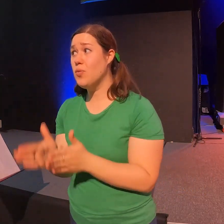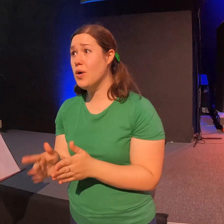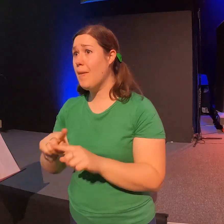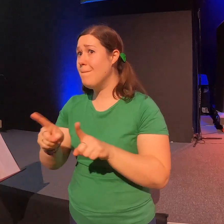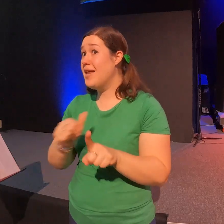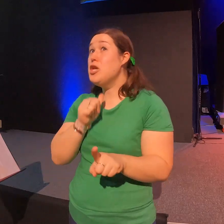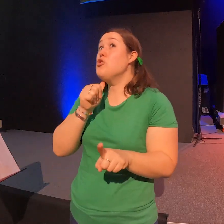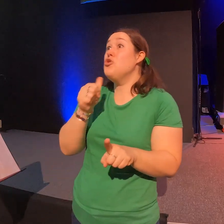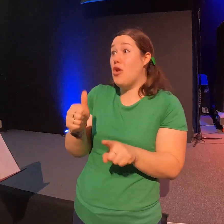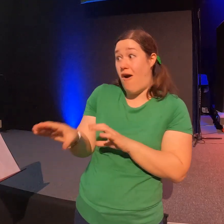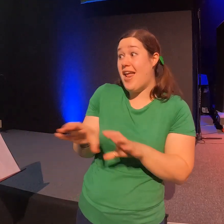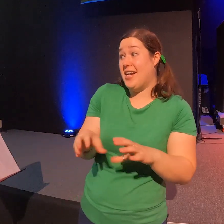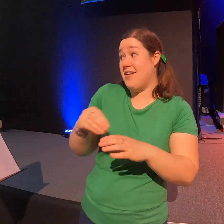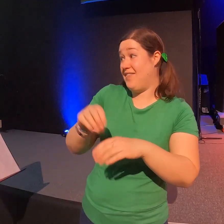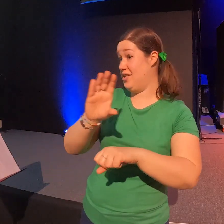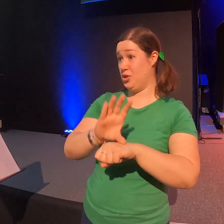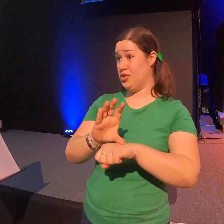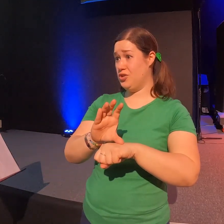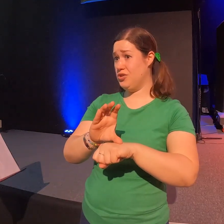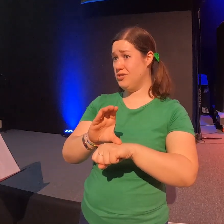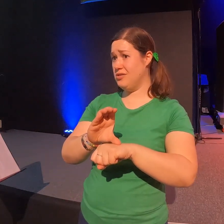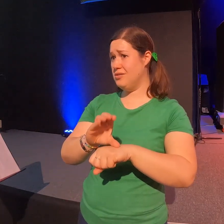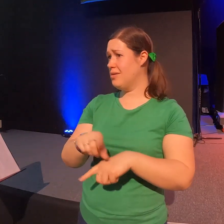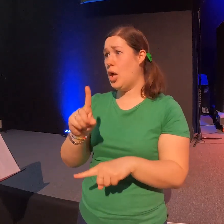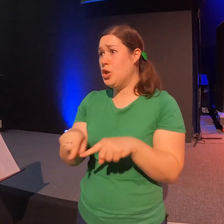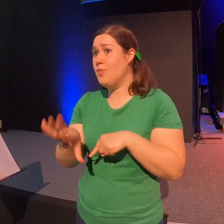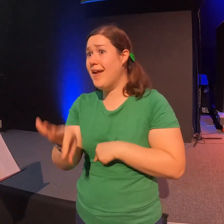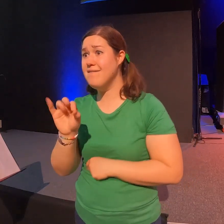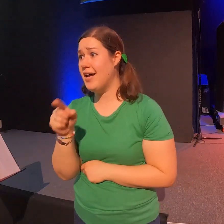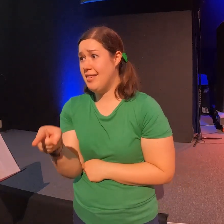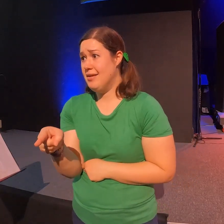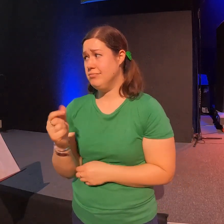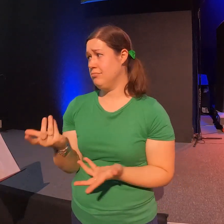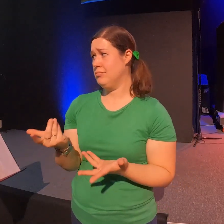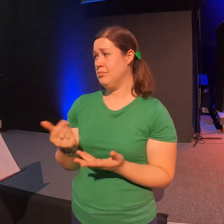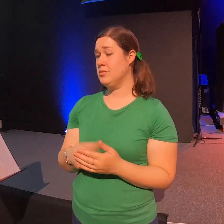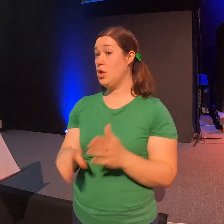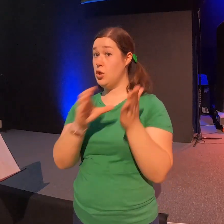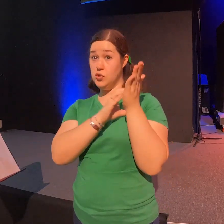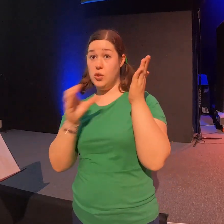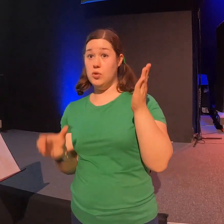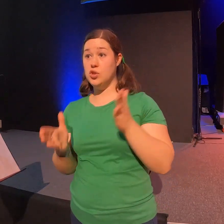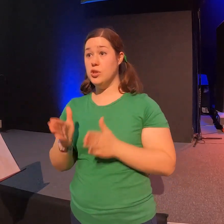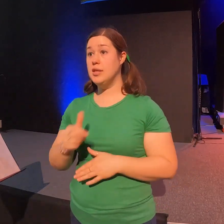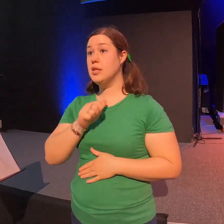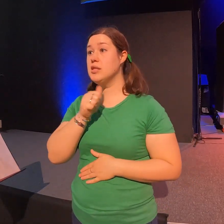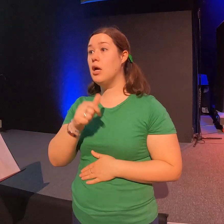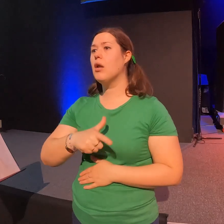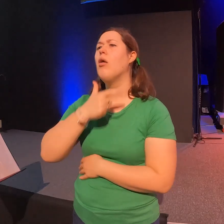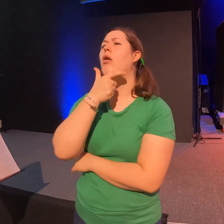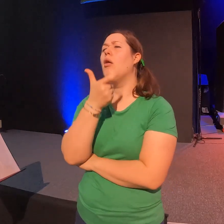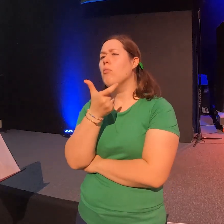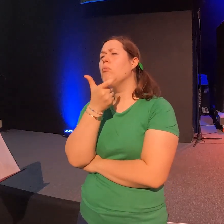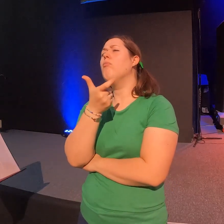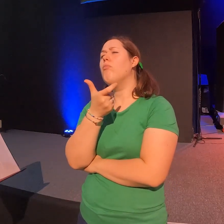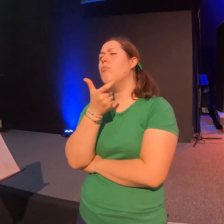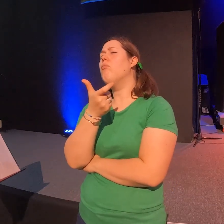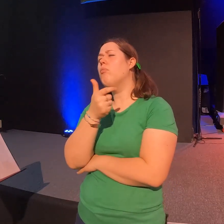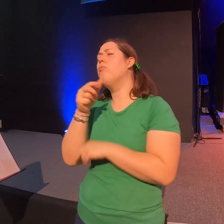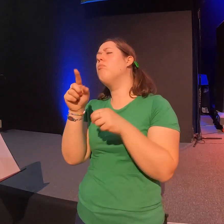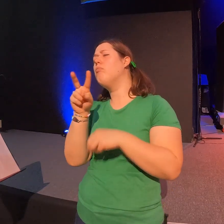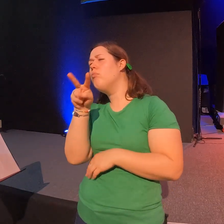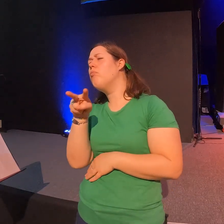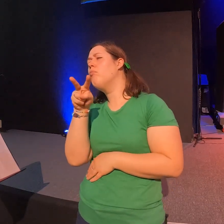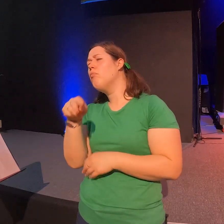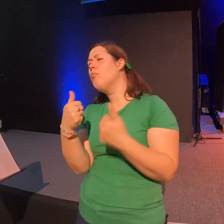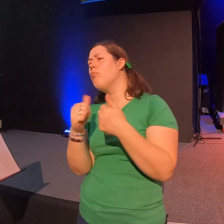it. Christianity is not a spectator sport. It is a team sport. And God needs us